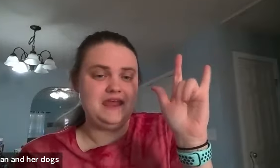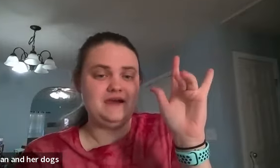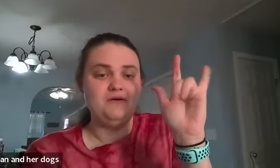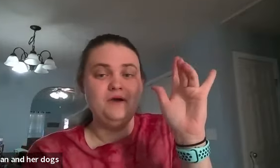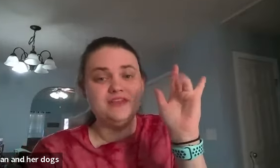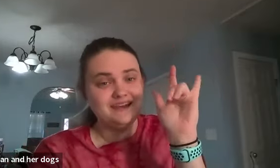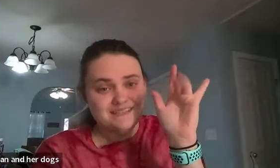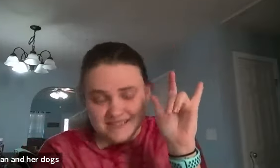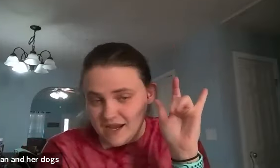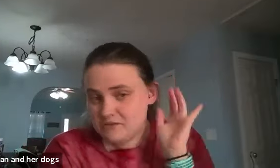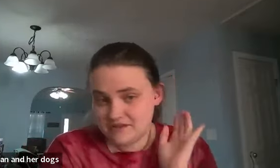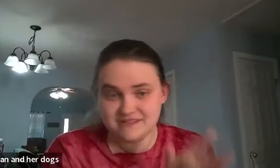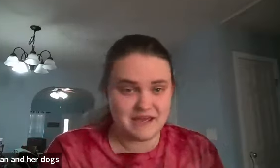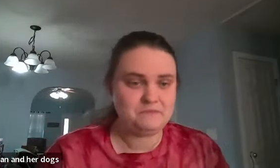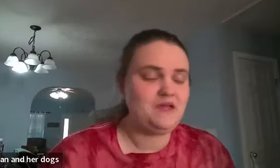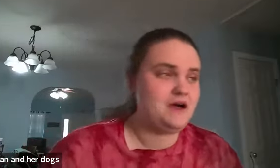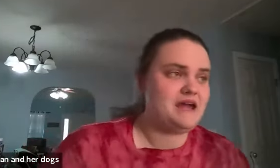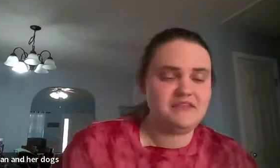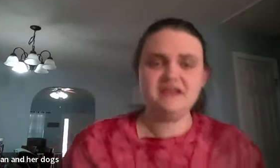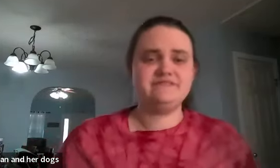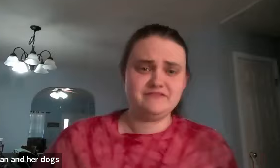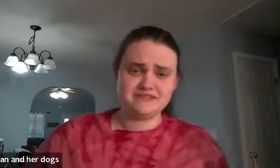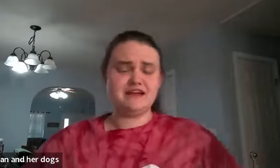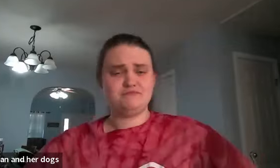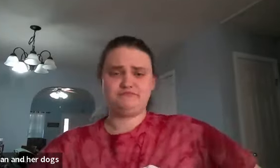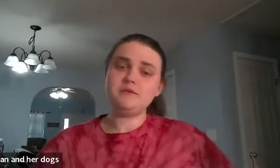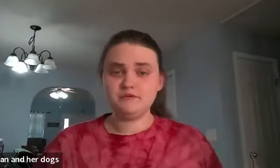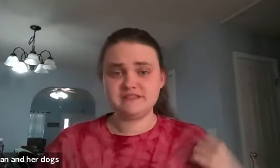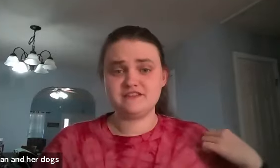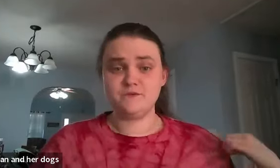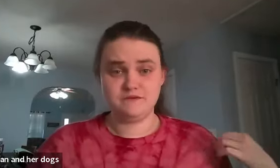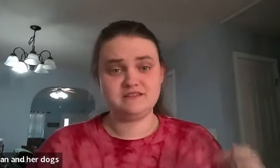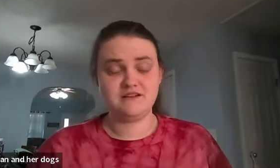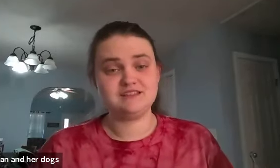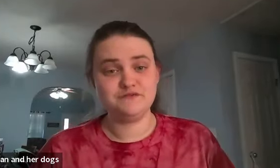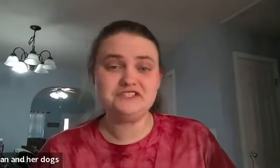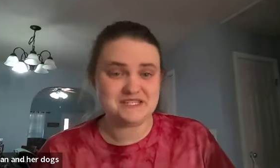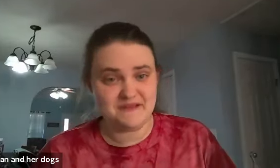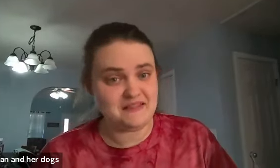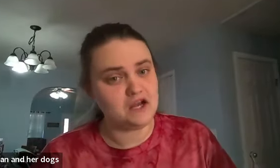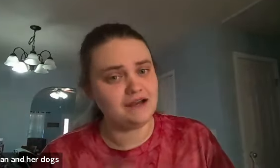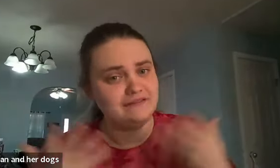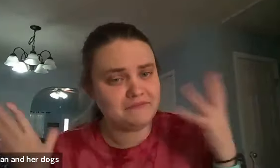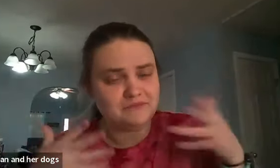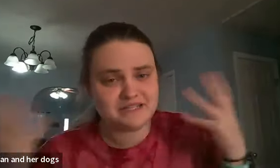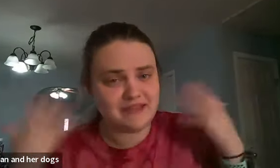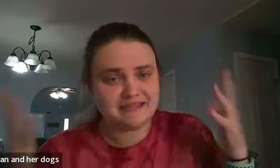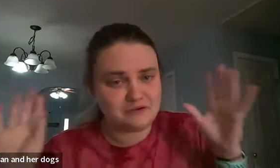Now, the nice thing I will say, and I think I've said this, and I probably will say this for the rest of the class. So if you'll just smile and nod and let me pretend like it's